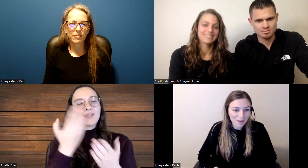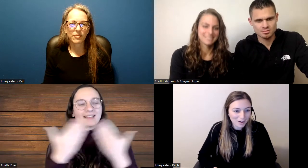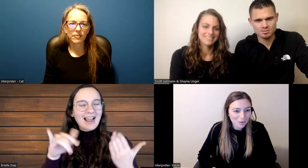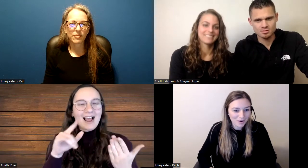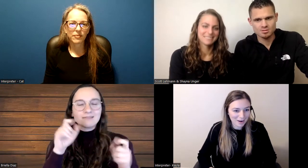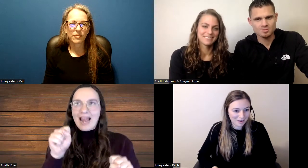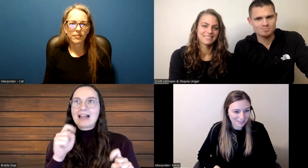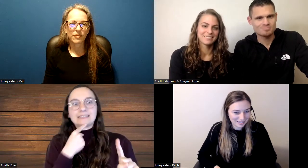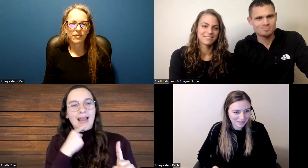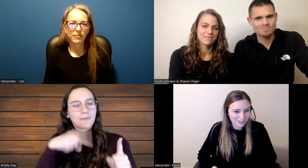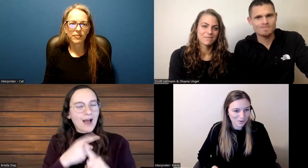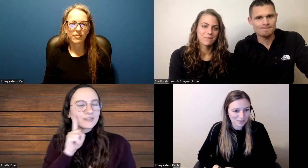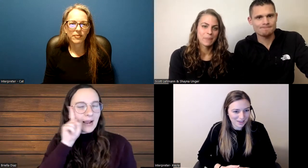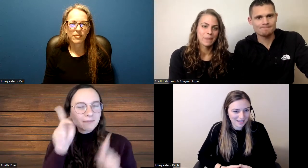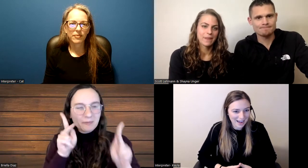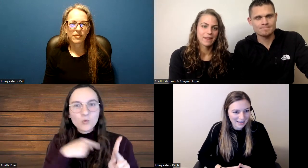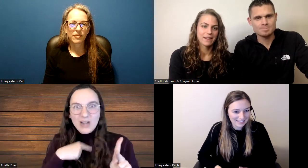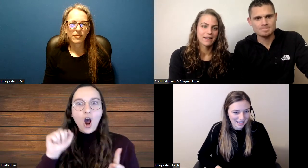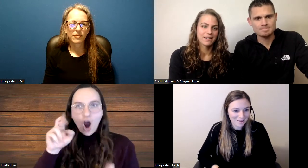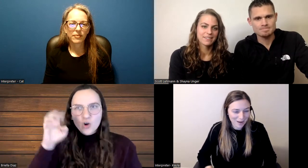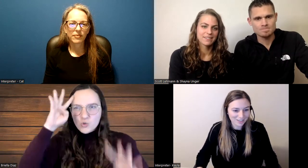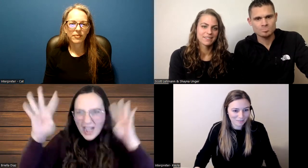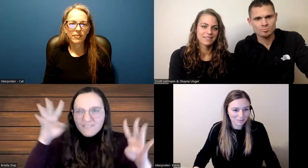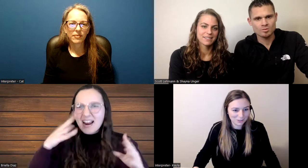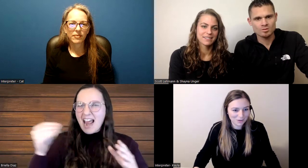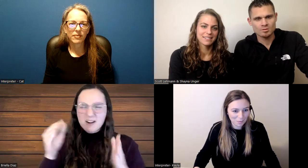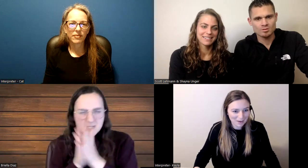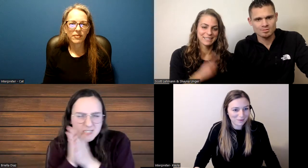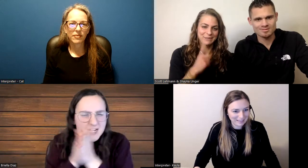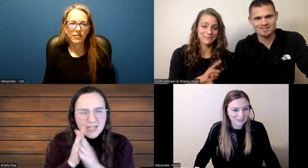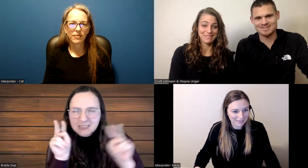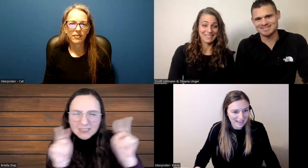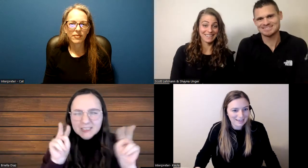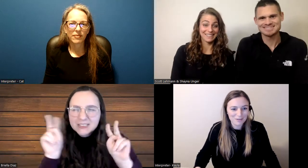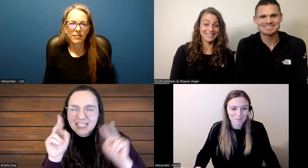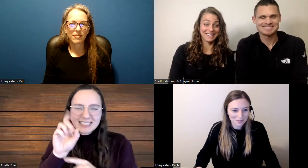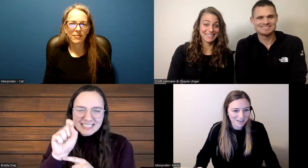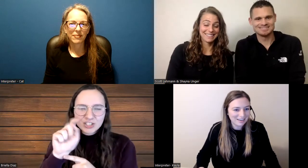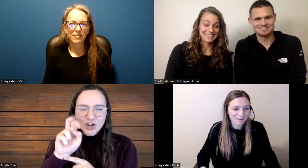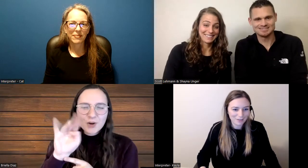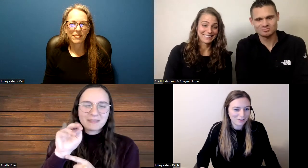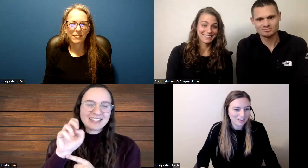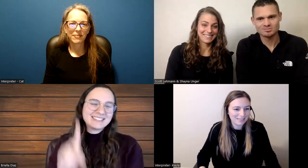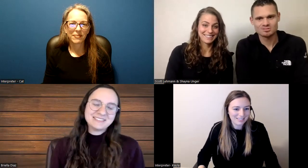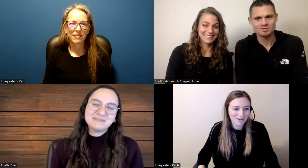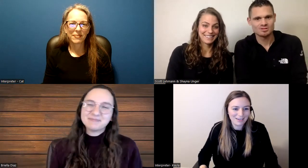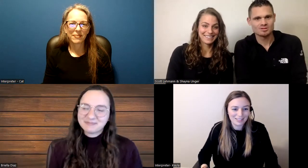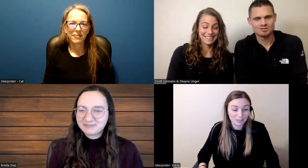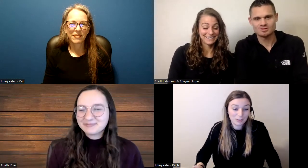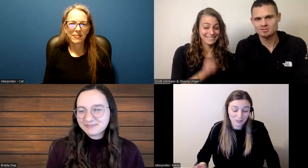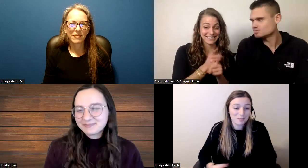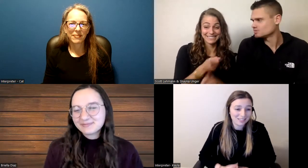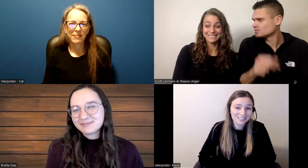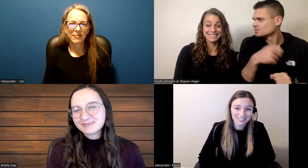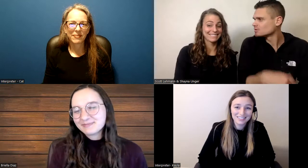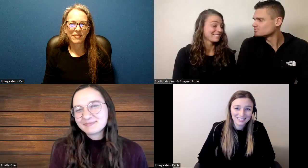know, no matter what our background is. It's just one thing that I can say about deaf people in general. We are really creative and motivated at figuring things out, and